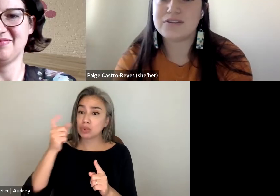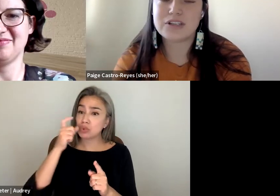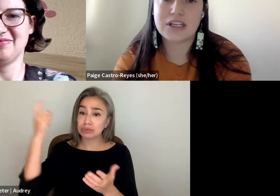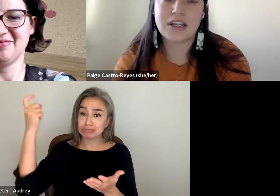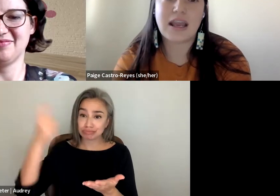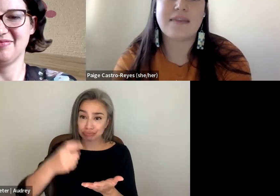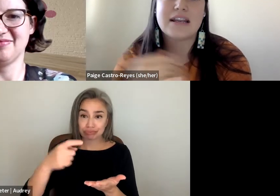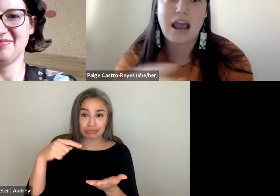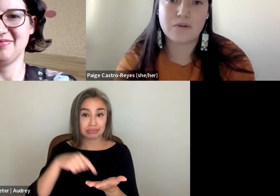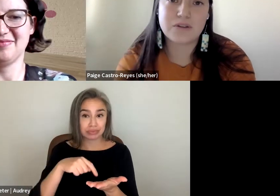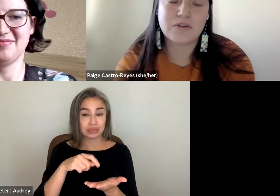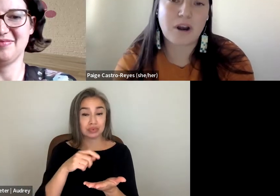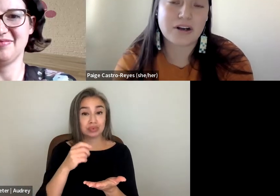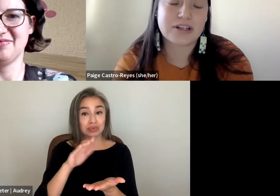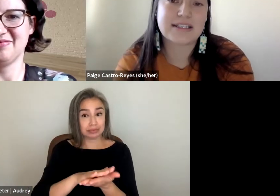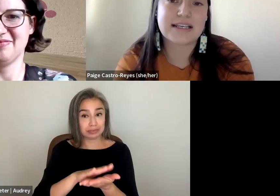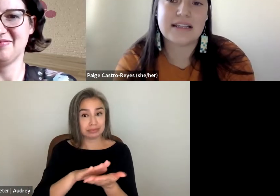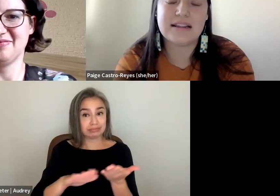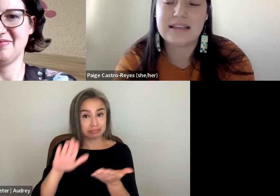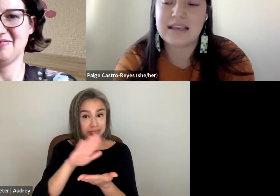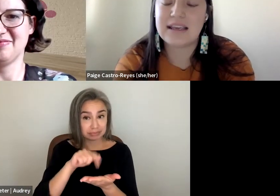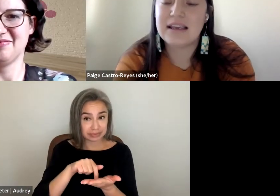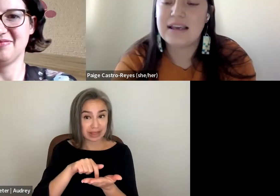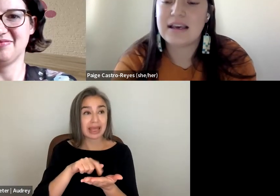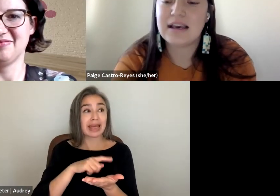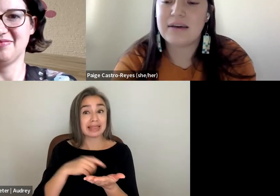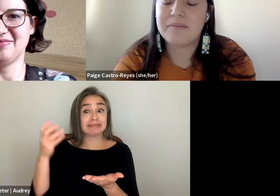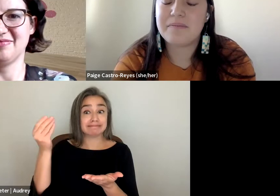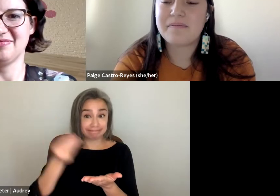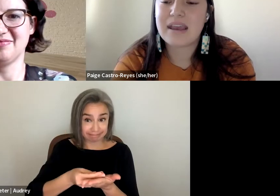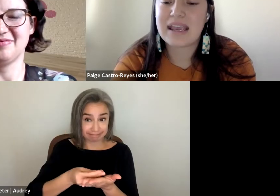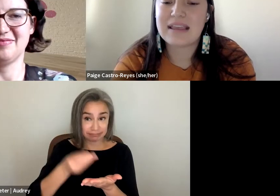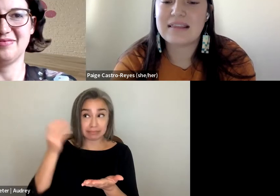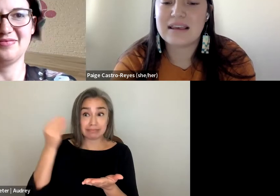the institution and then out to the partners in the